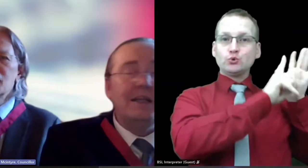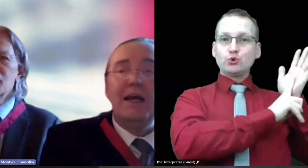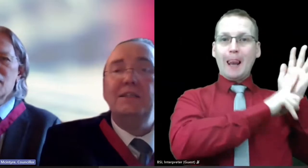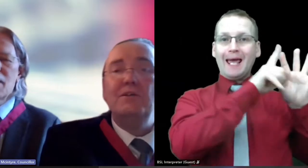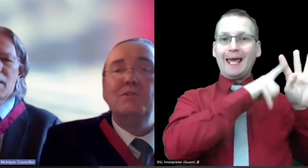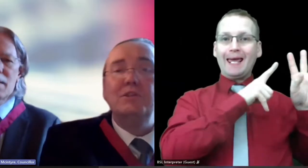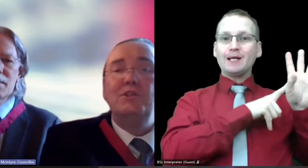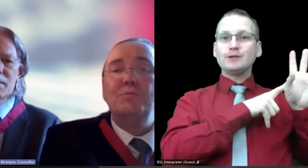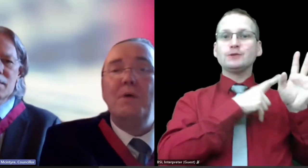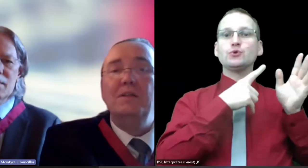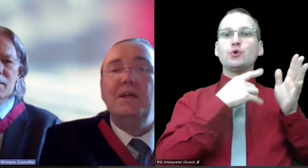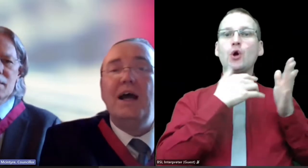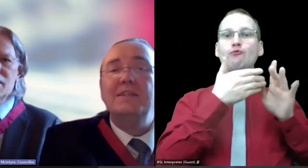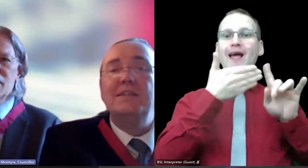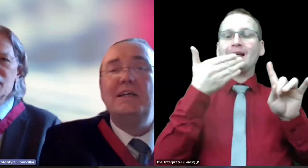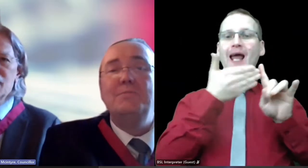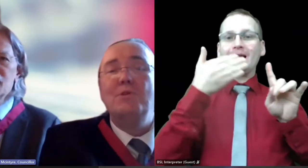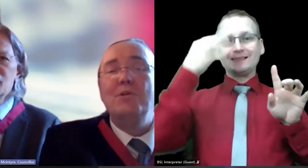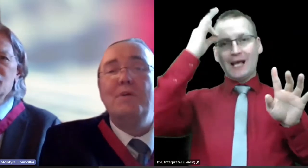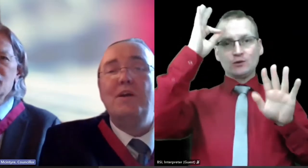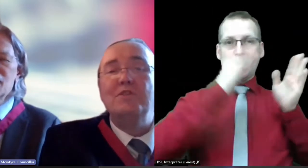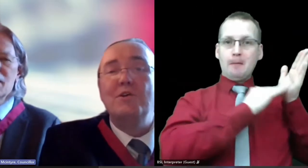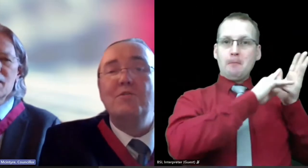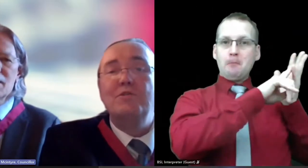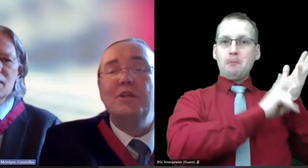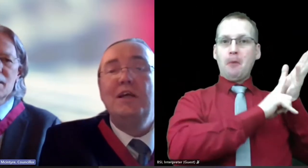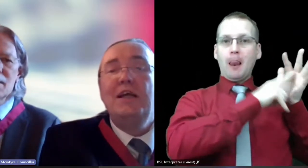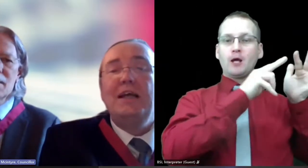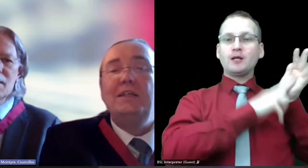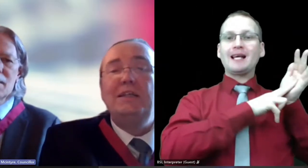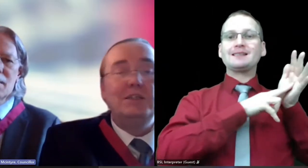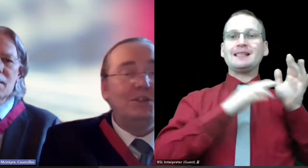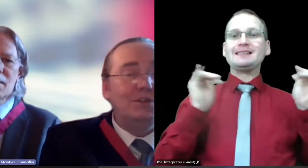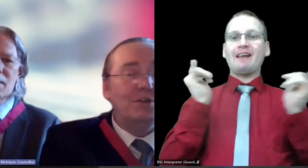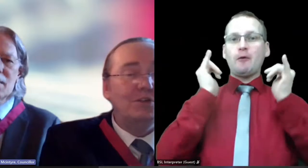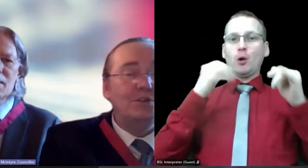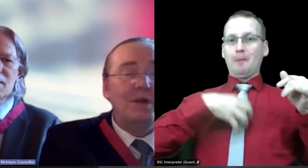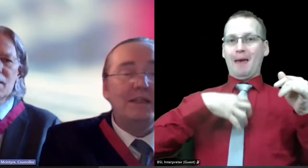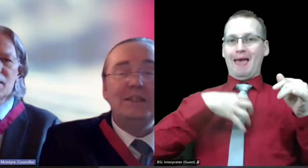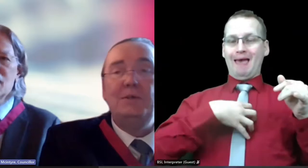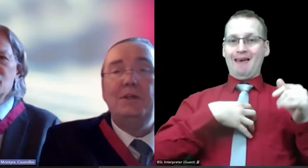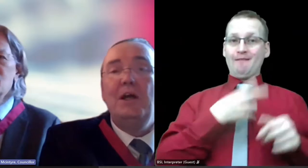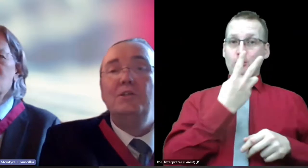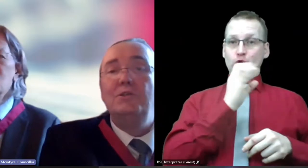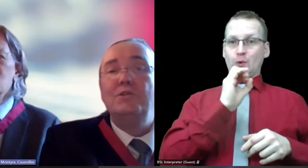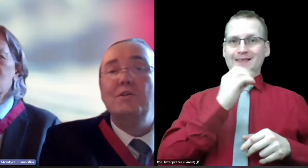to recognise Councillor John Mullins as the ceremonial mayor for Salford, as long as we're keeping in the year